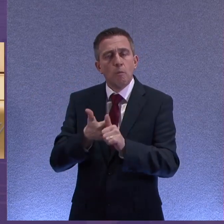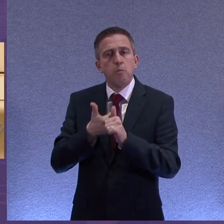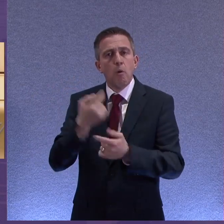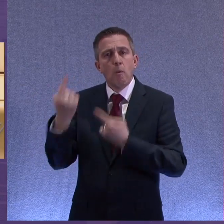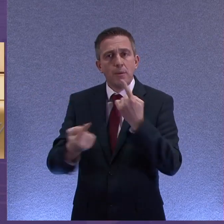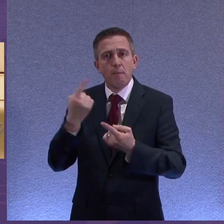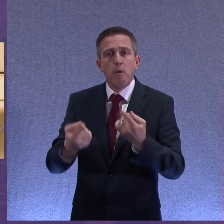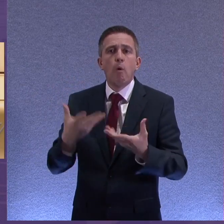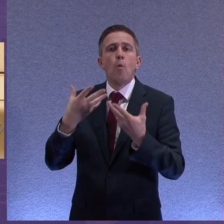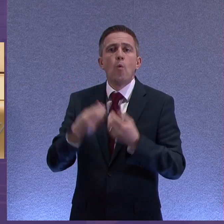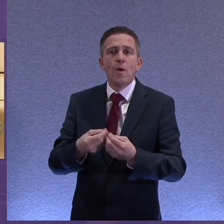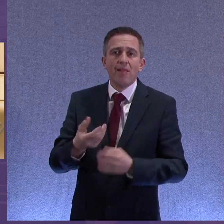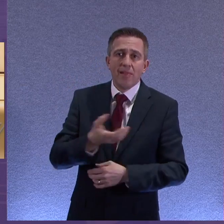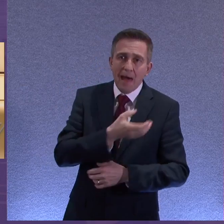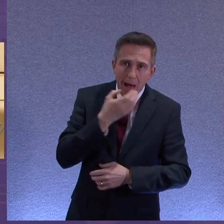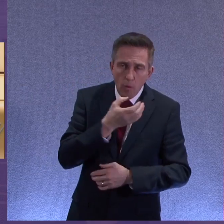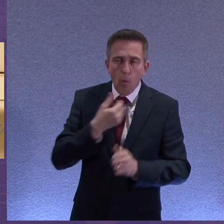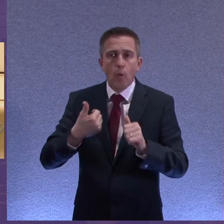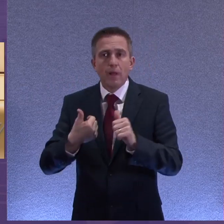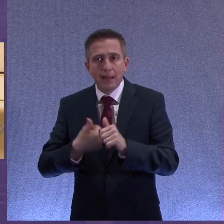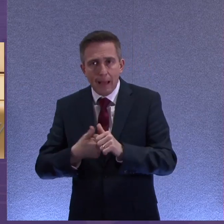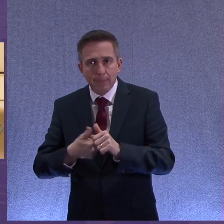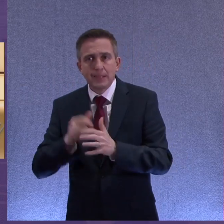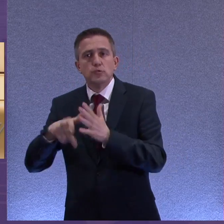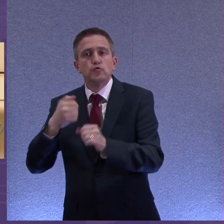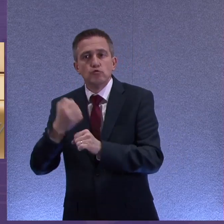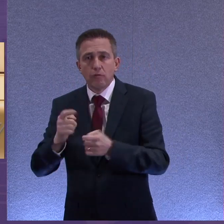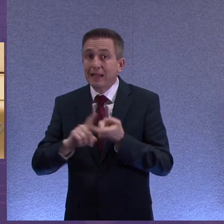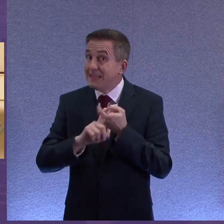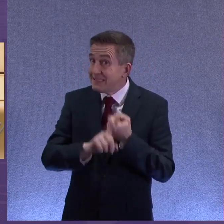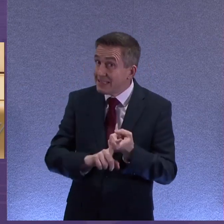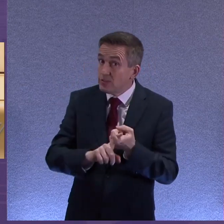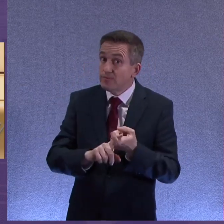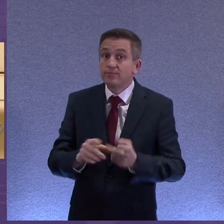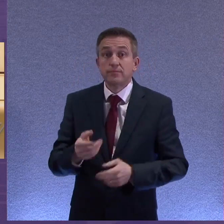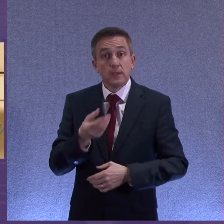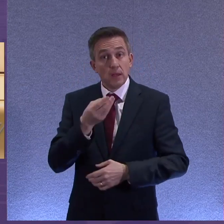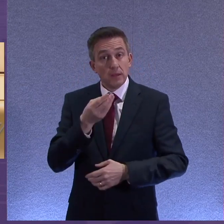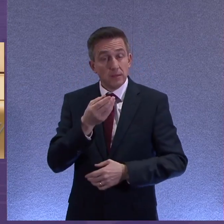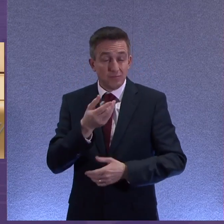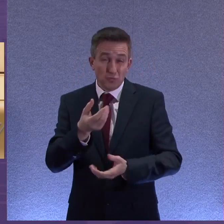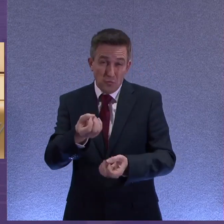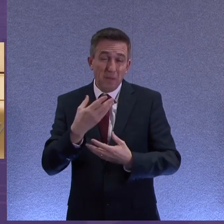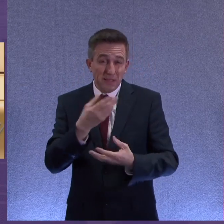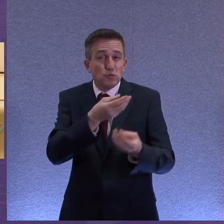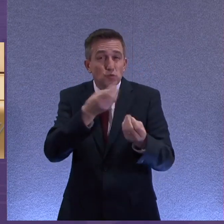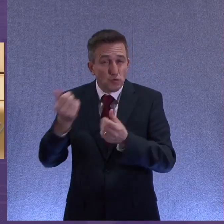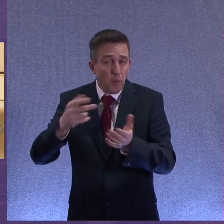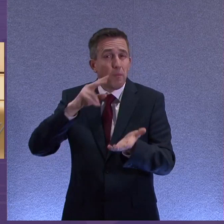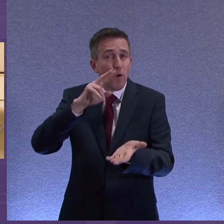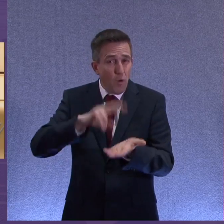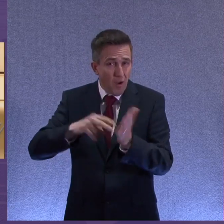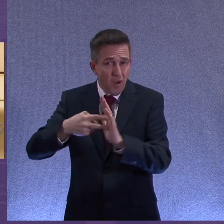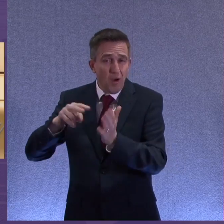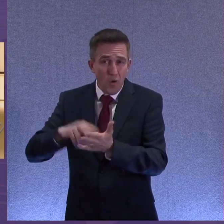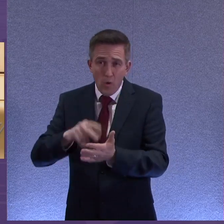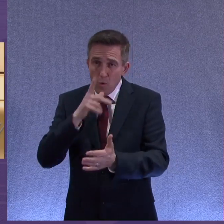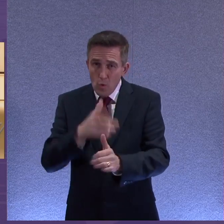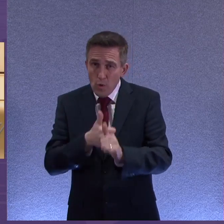we might do. Some of the organisations that you've mentioned, by their very nature and by the ethos by which they